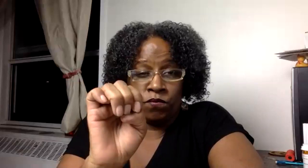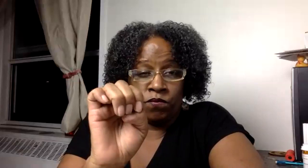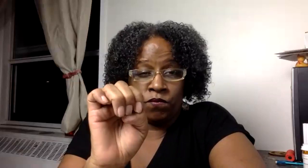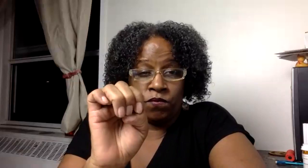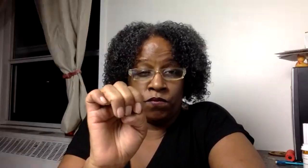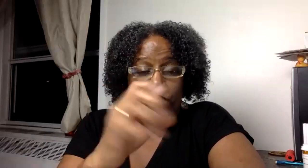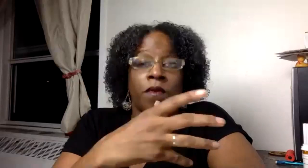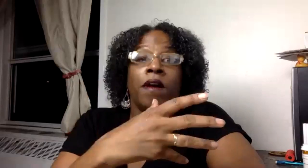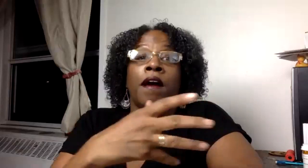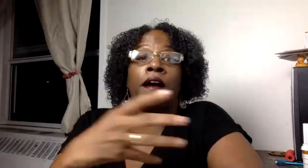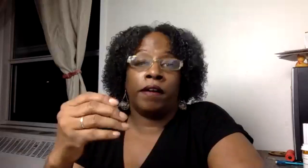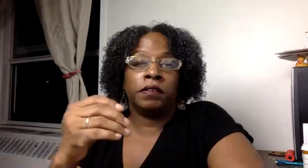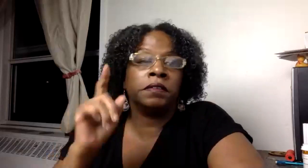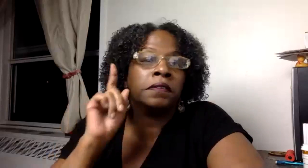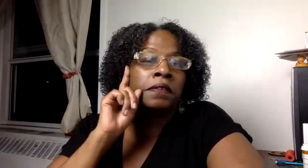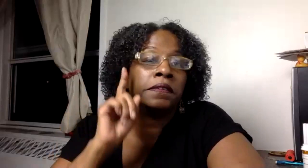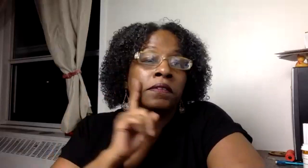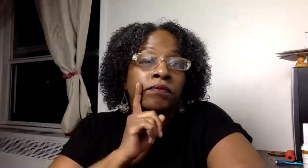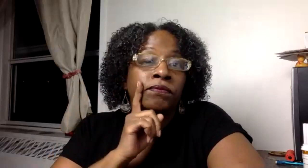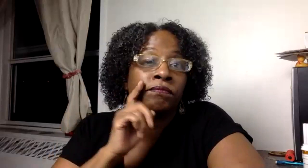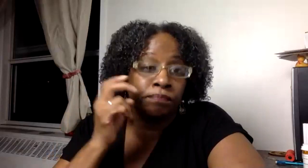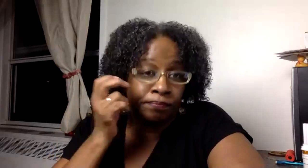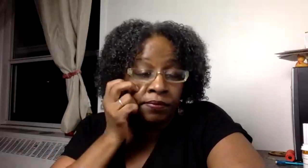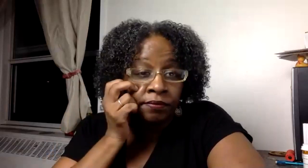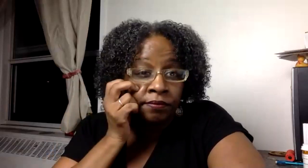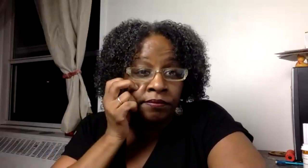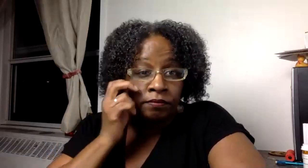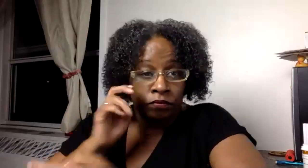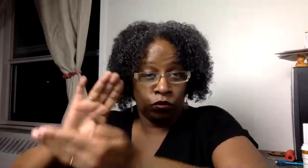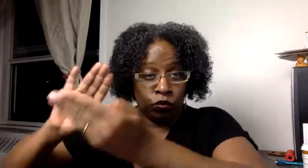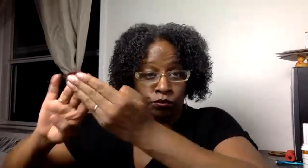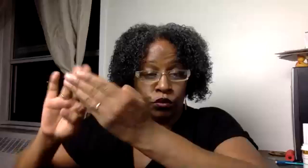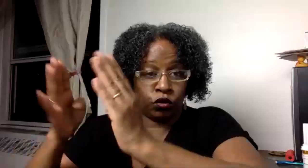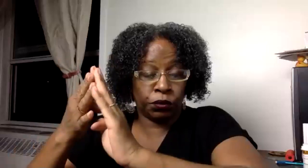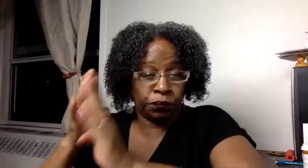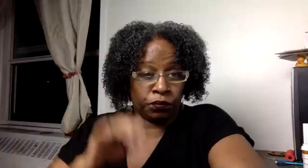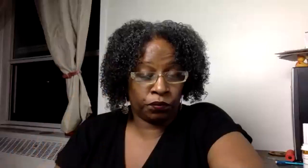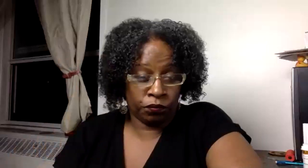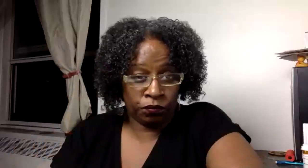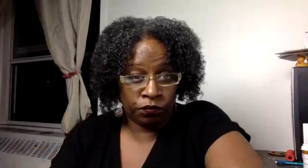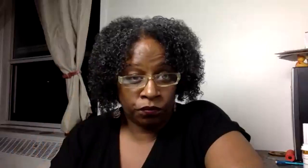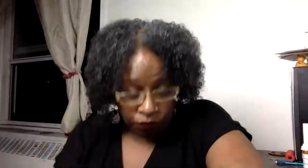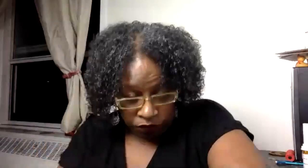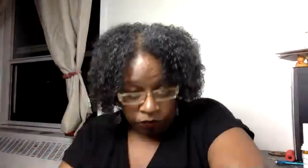And I guess my next topic I want to discuss is justice and the deafblind